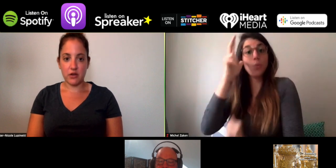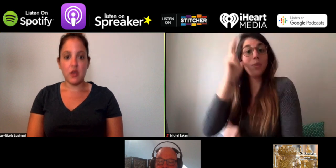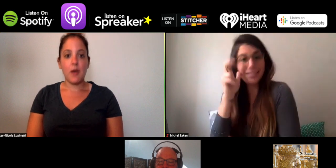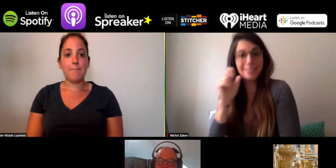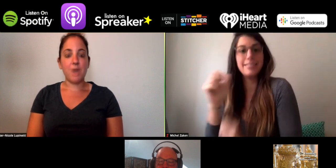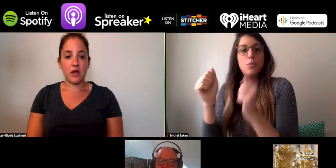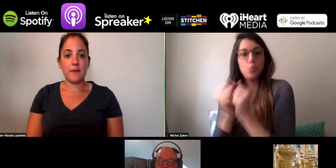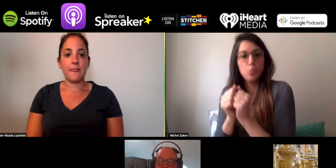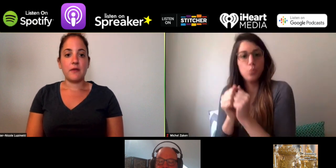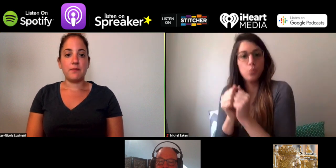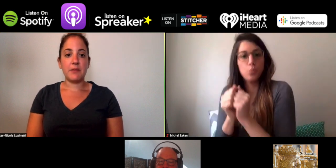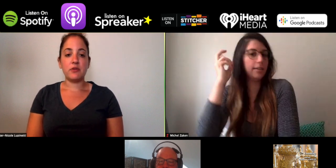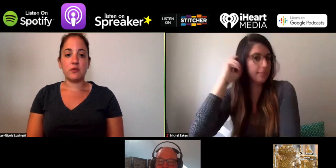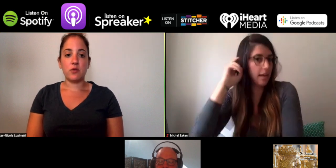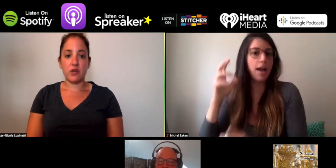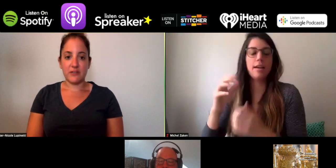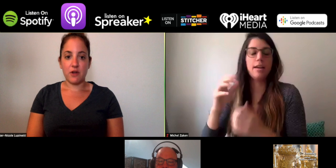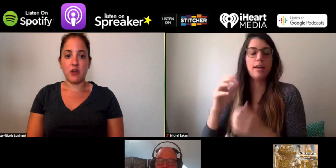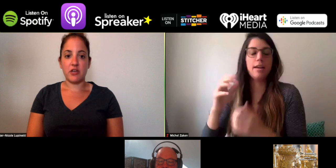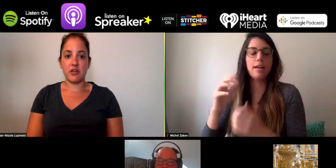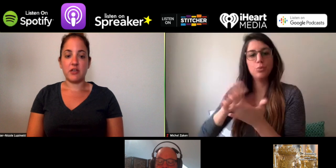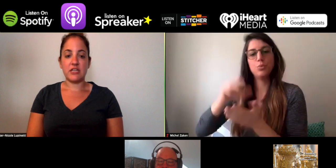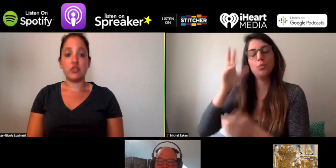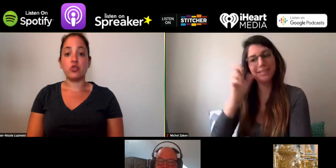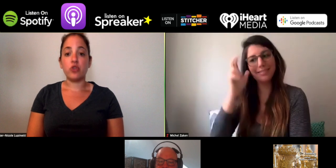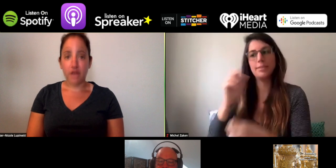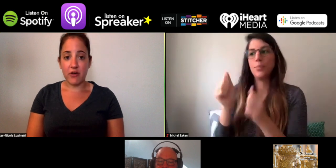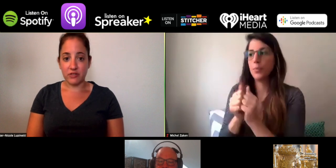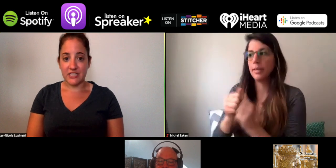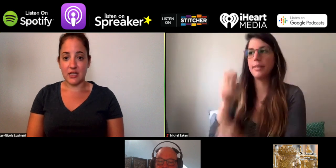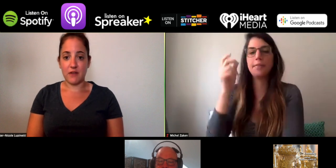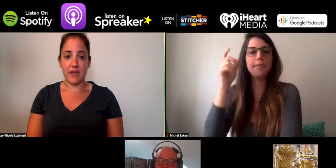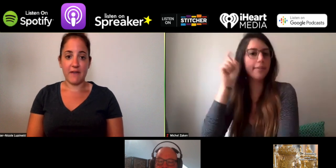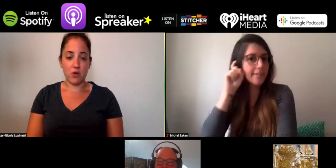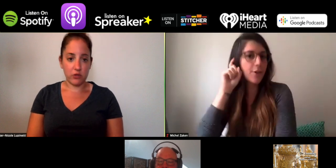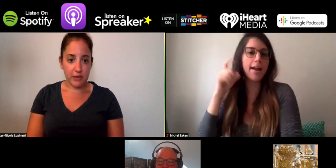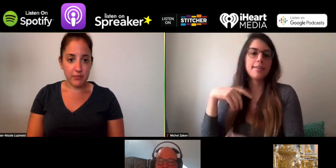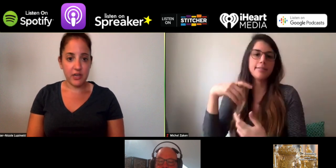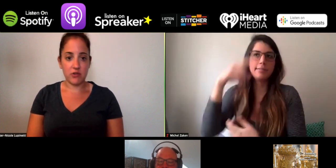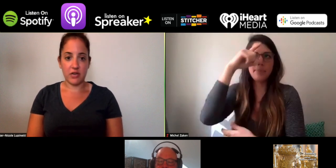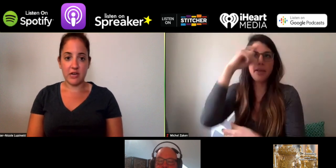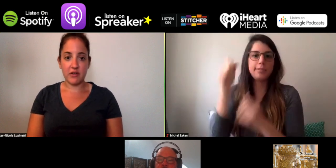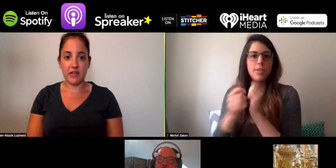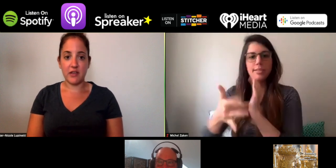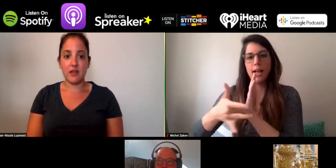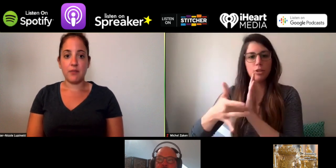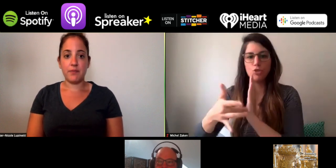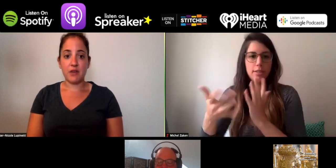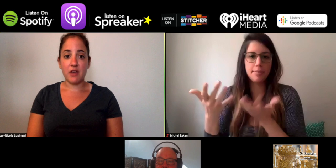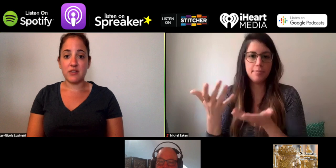later. But people who are deaf and hard of hearing need to learn how to listen if they have a cochlear implant or a hearing